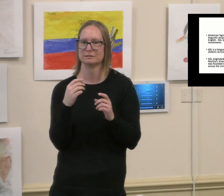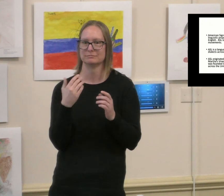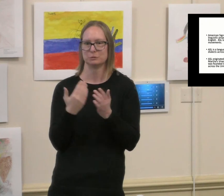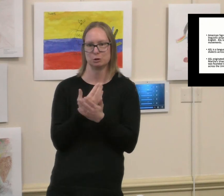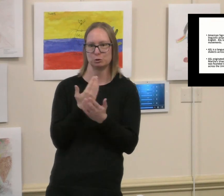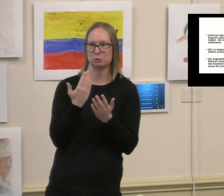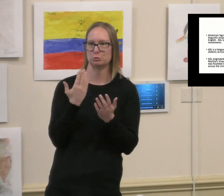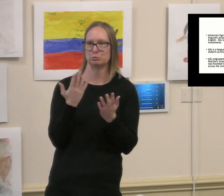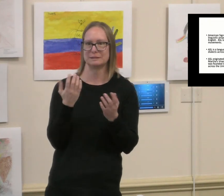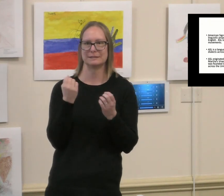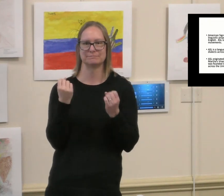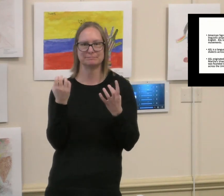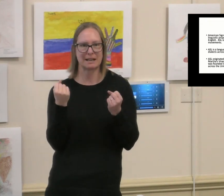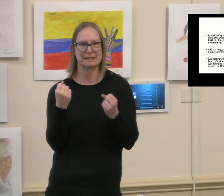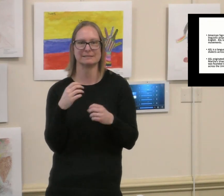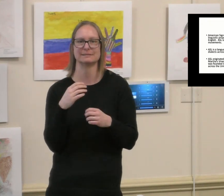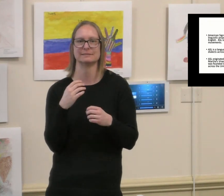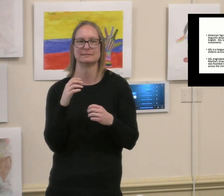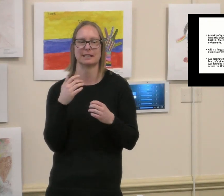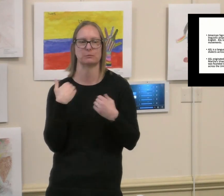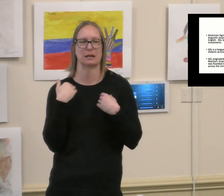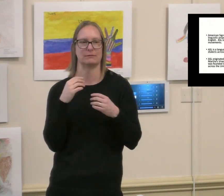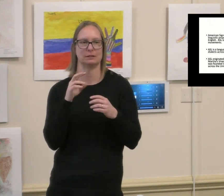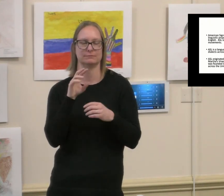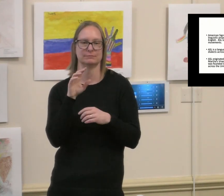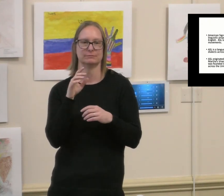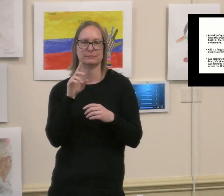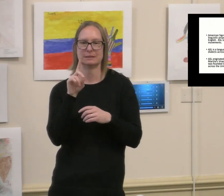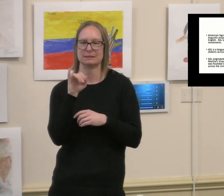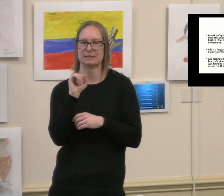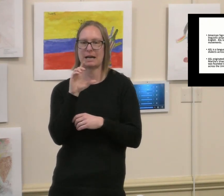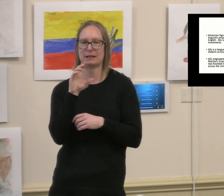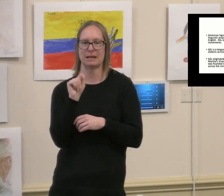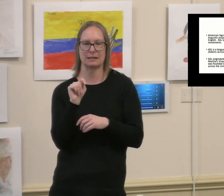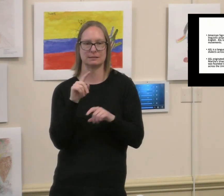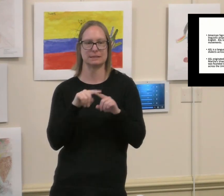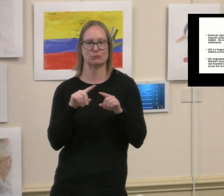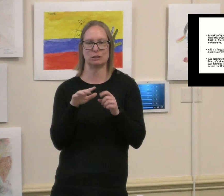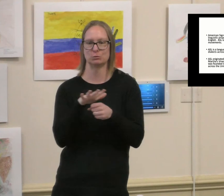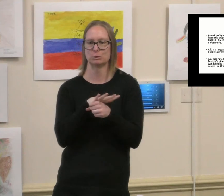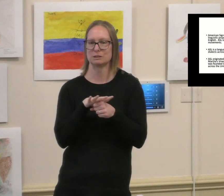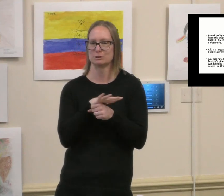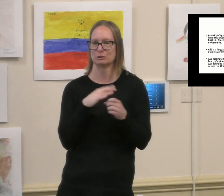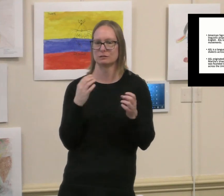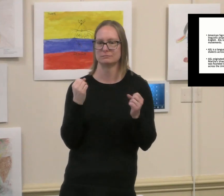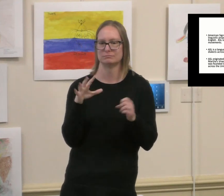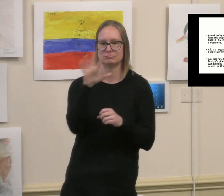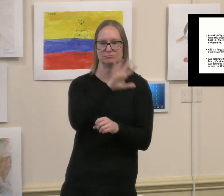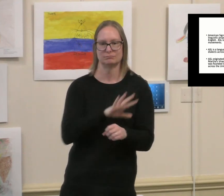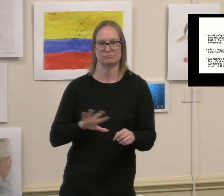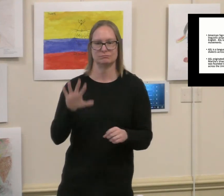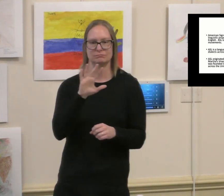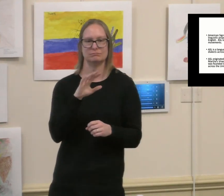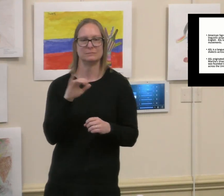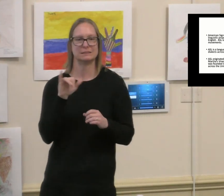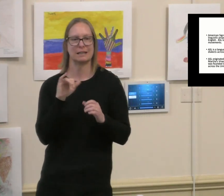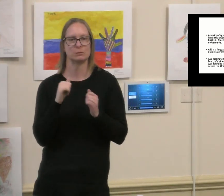just the same as English does. There are always new words being added. There are different dialects